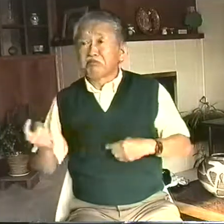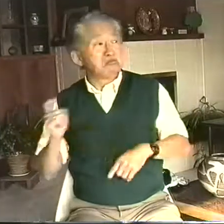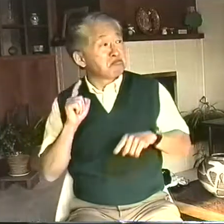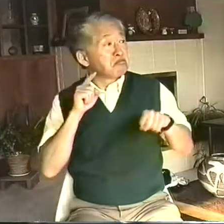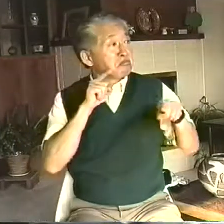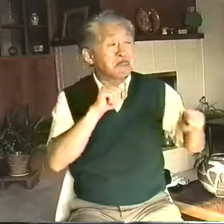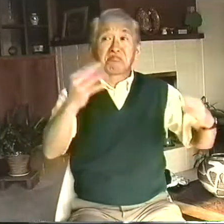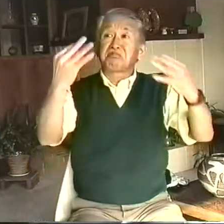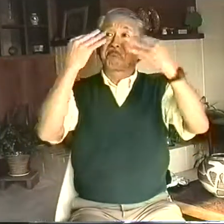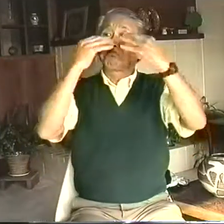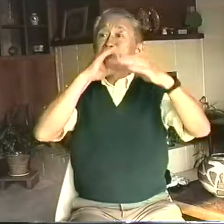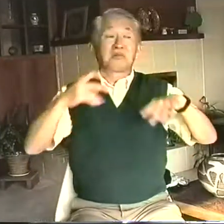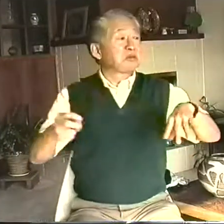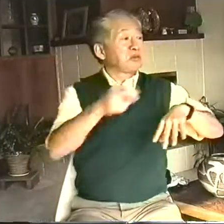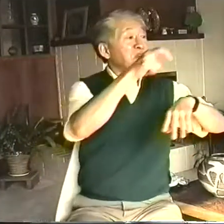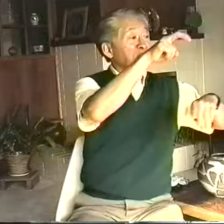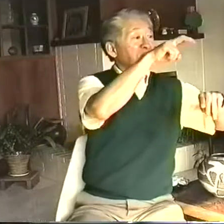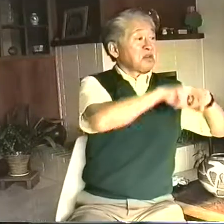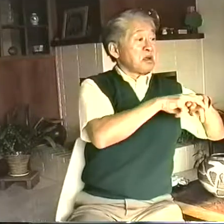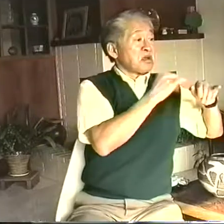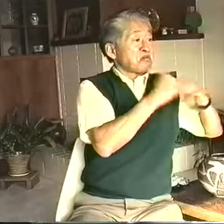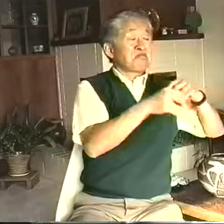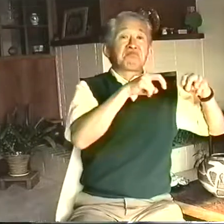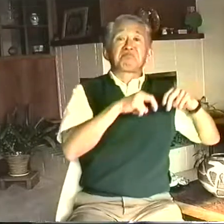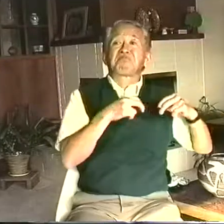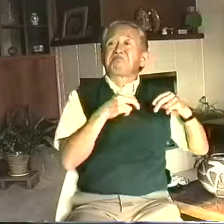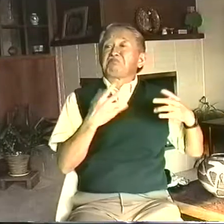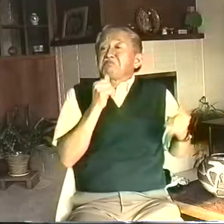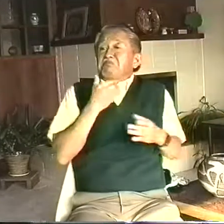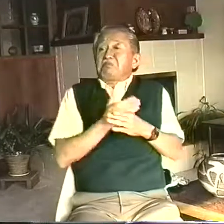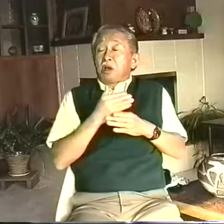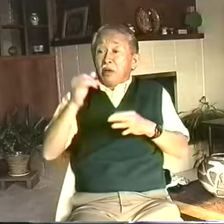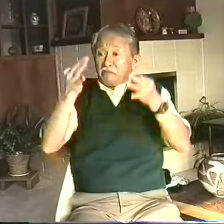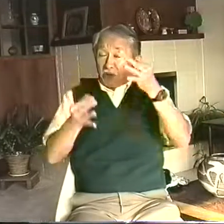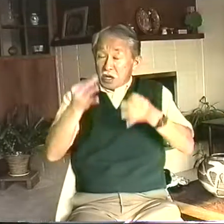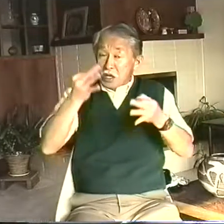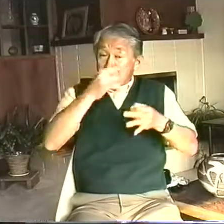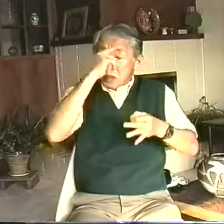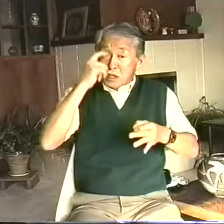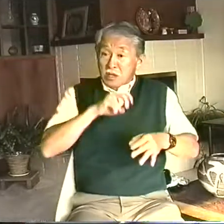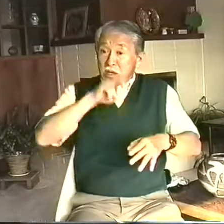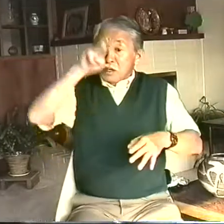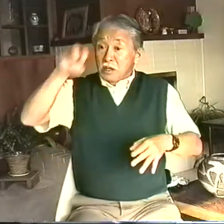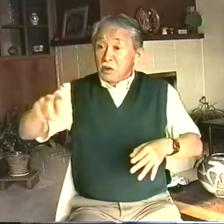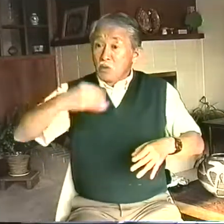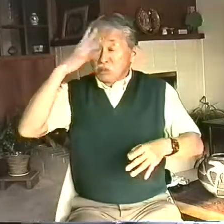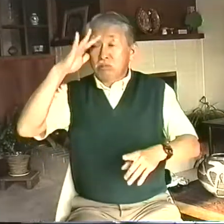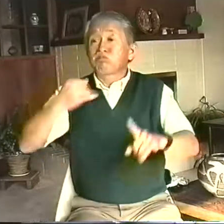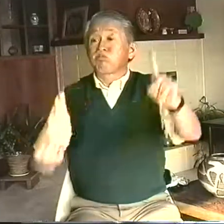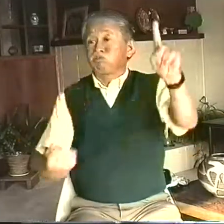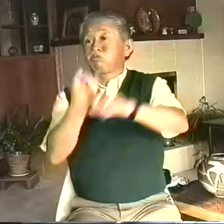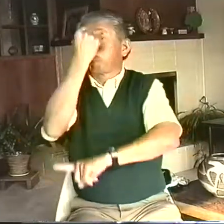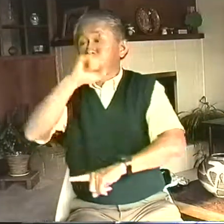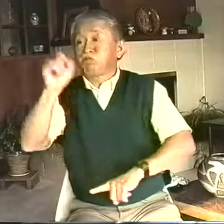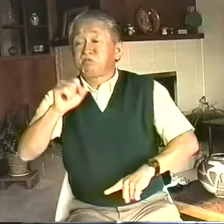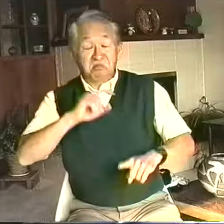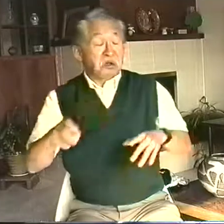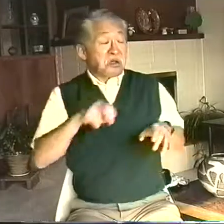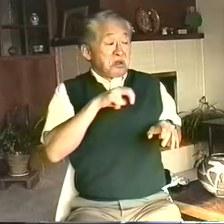I asked my friend if he would want to sit with me in the back of the bus, and he said fine, and we sat in the back of the bus, and it was okay. Now, if a